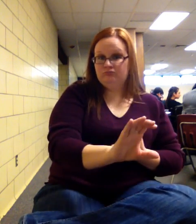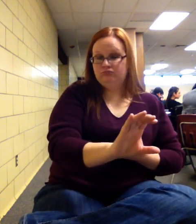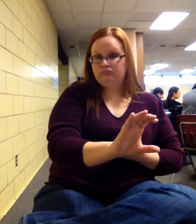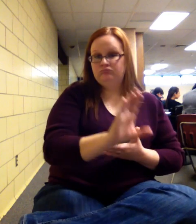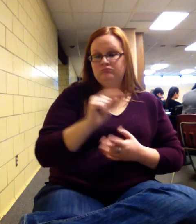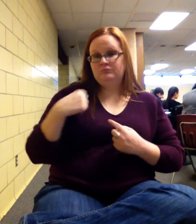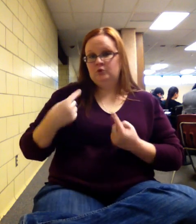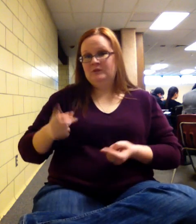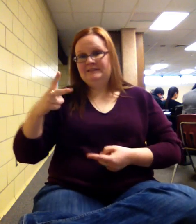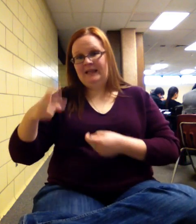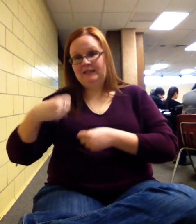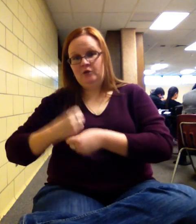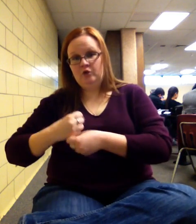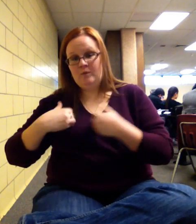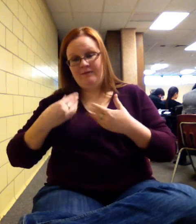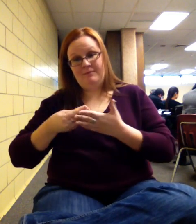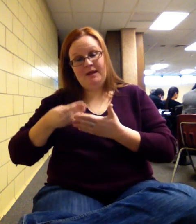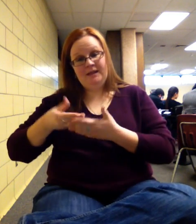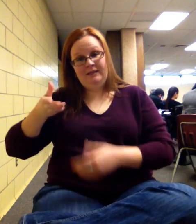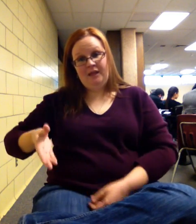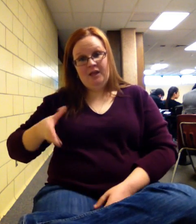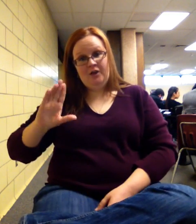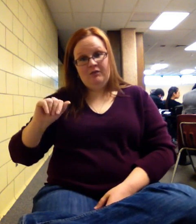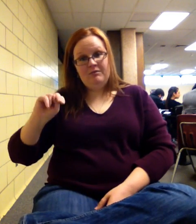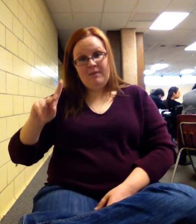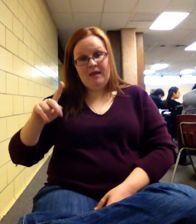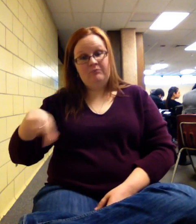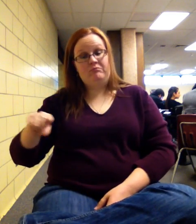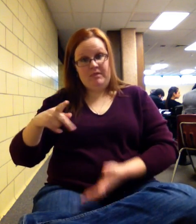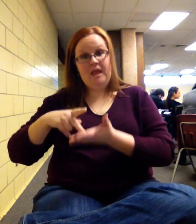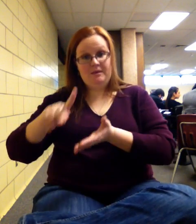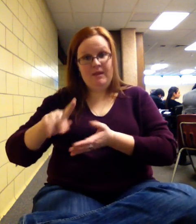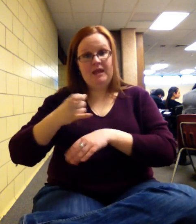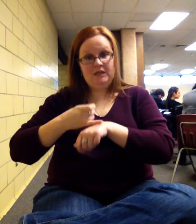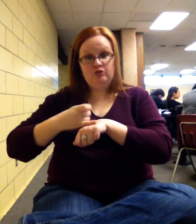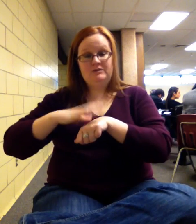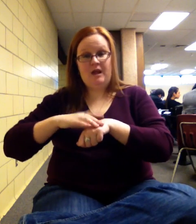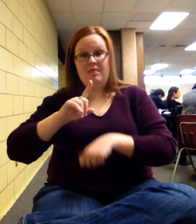the second year that you've got your money in the bank, they're paying interest on the 105.